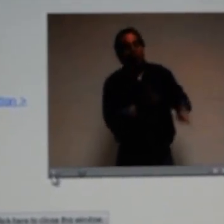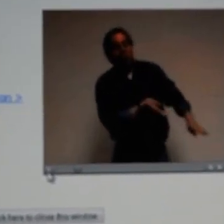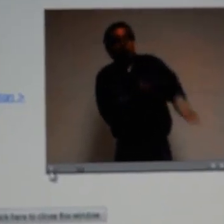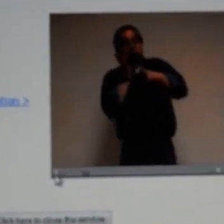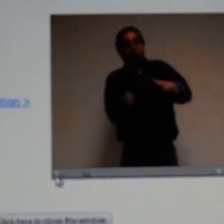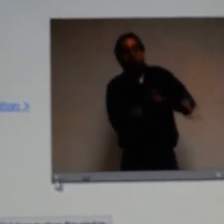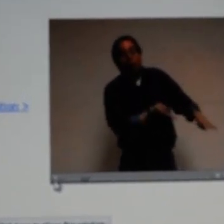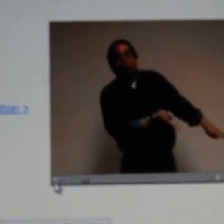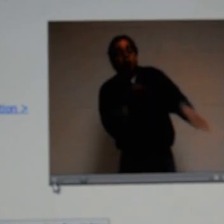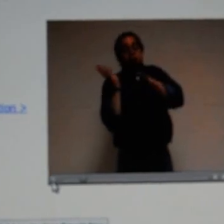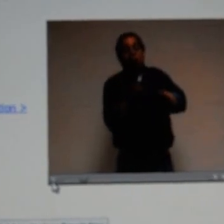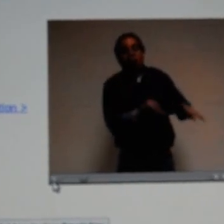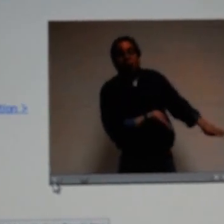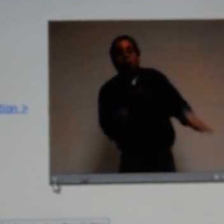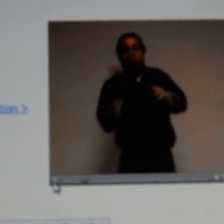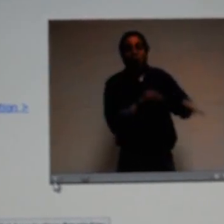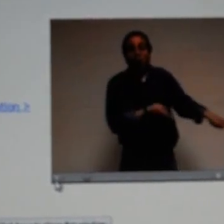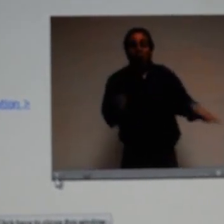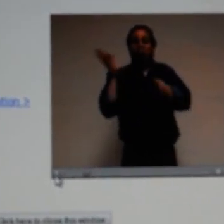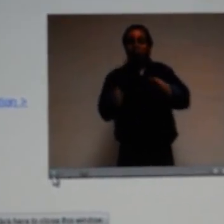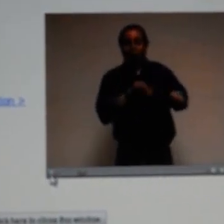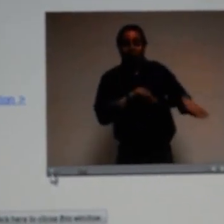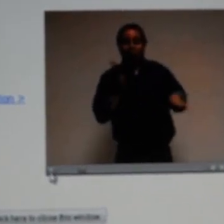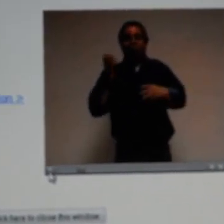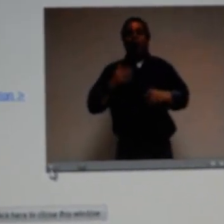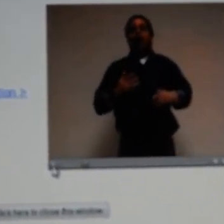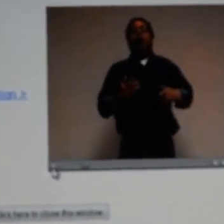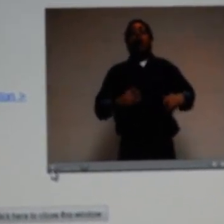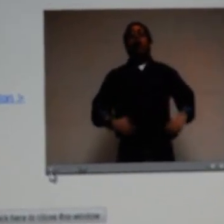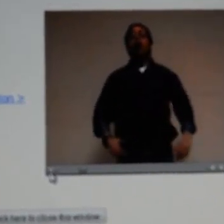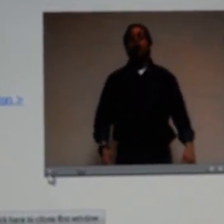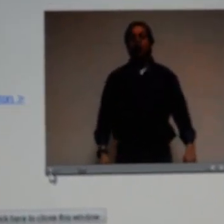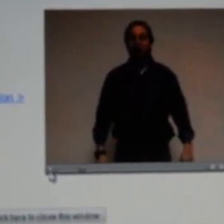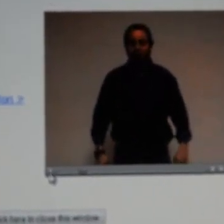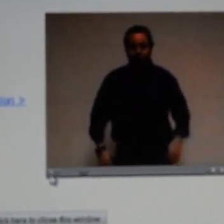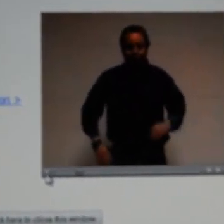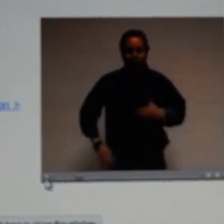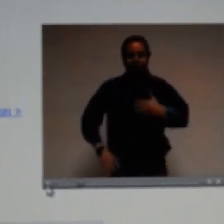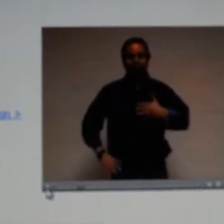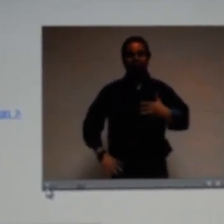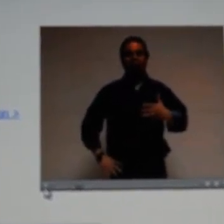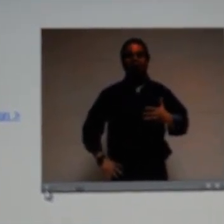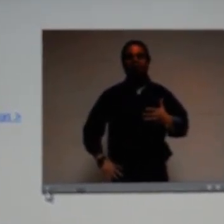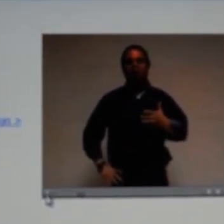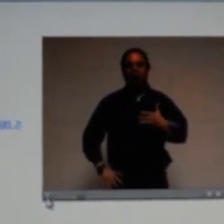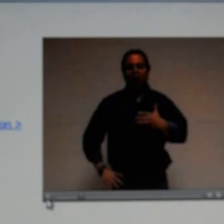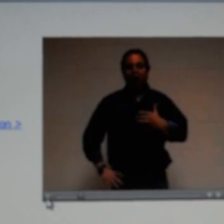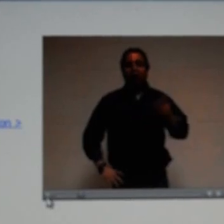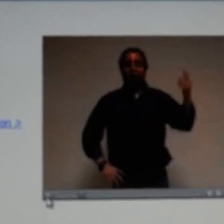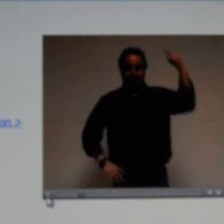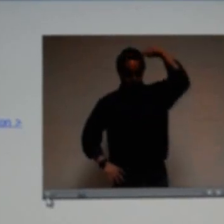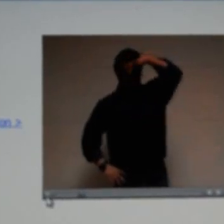heart, and the arteries connecting to his heart are attempting to push blood up into his heart.